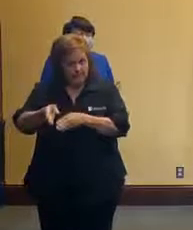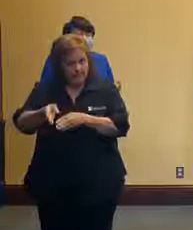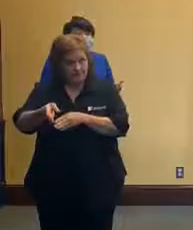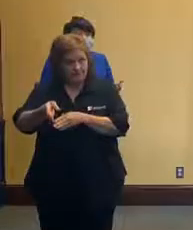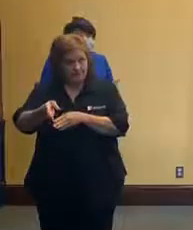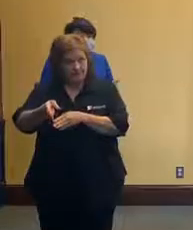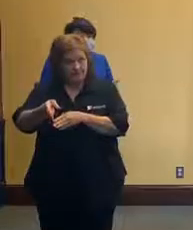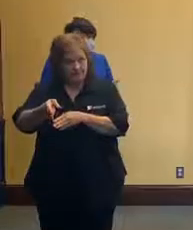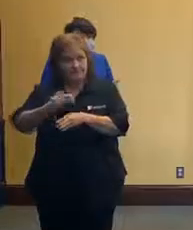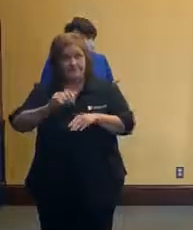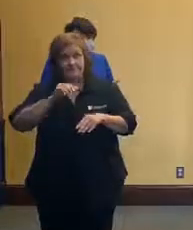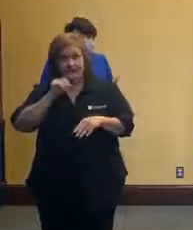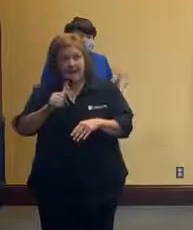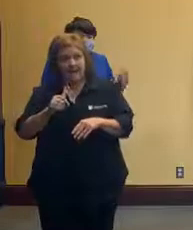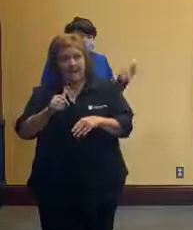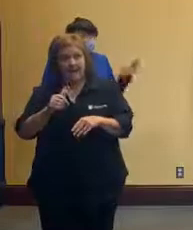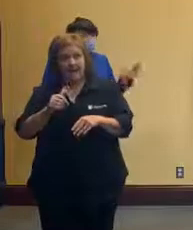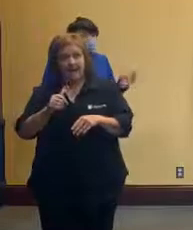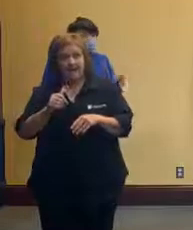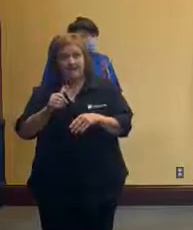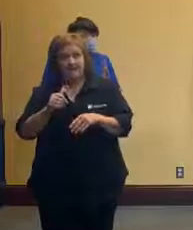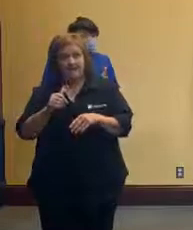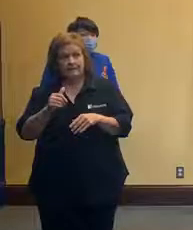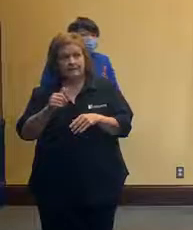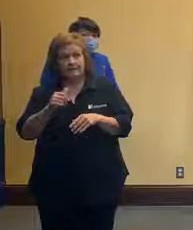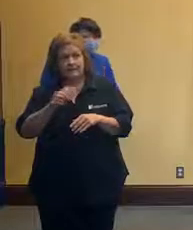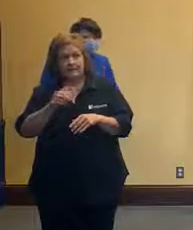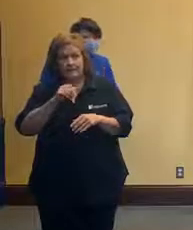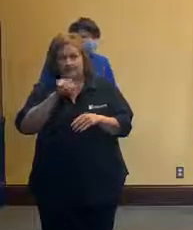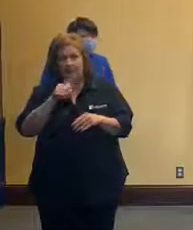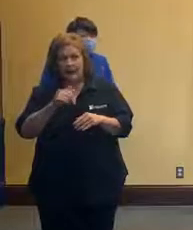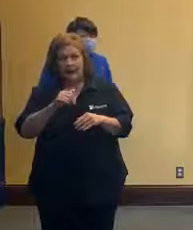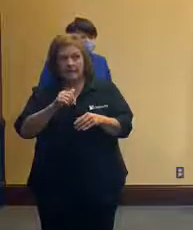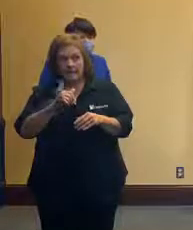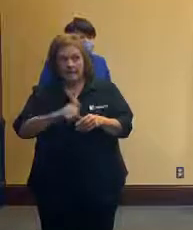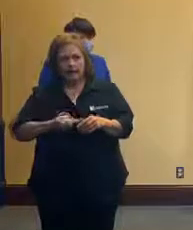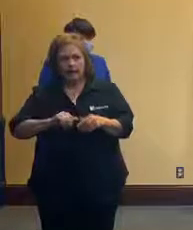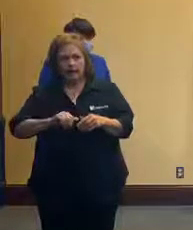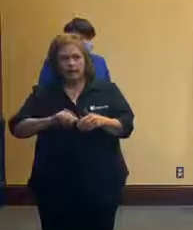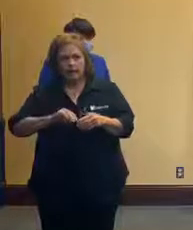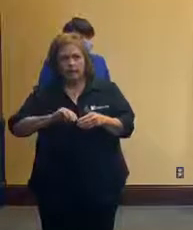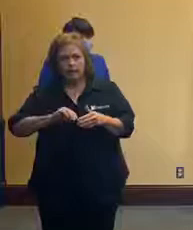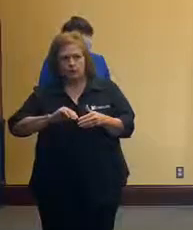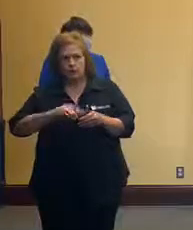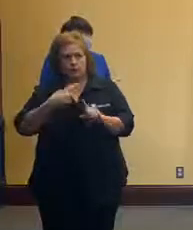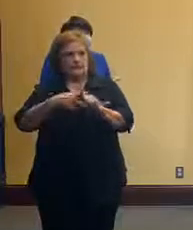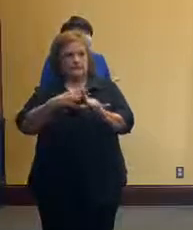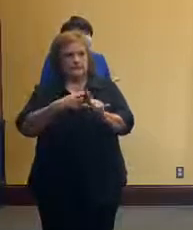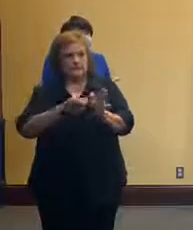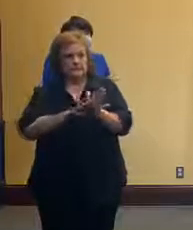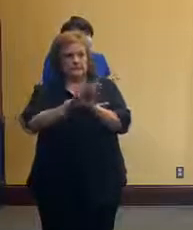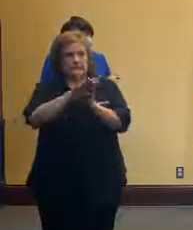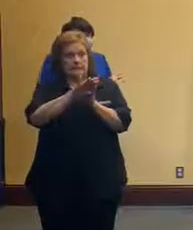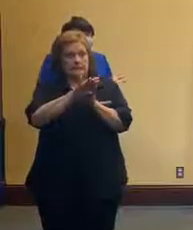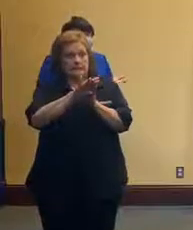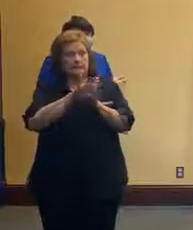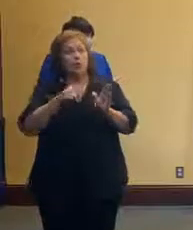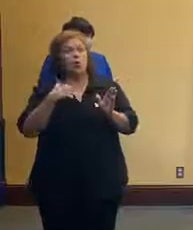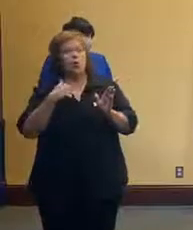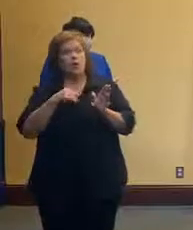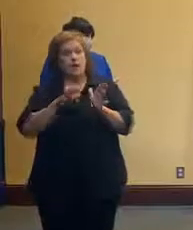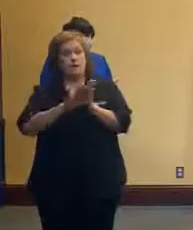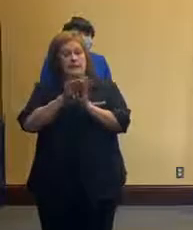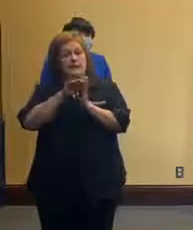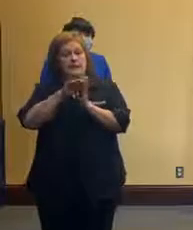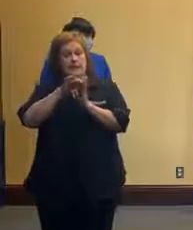having new, right? We're not on an incline with new cases, so that's not accurate. We're on a decline